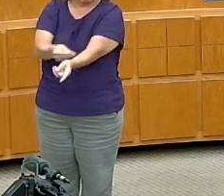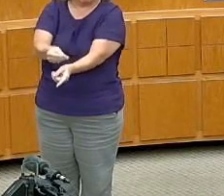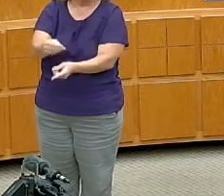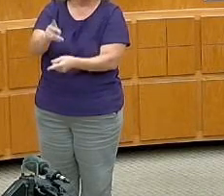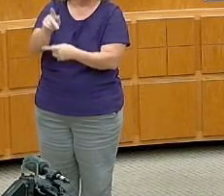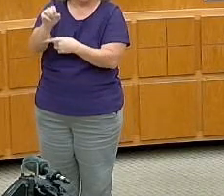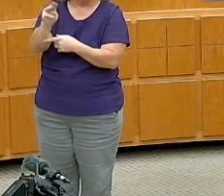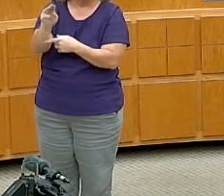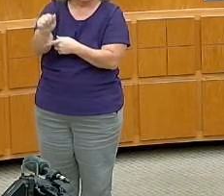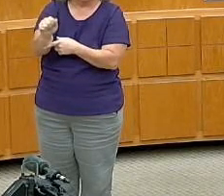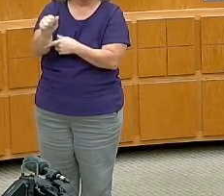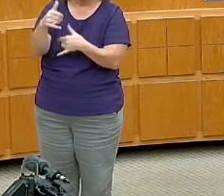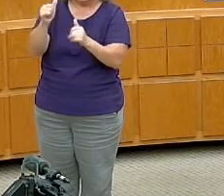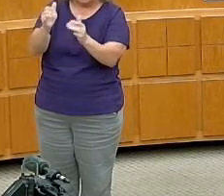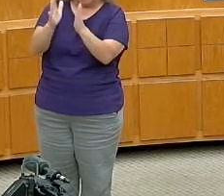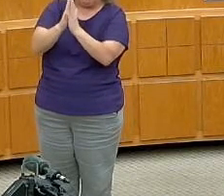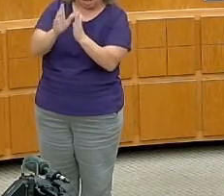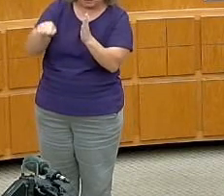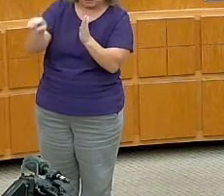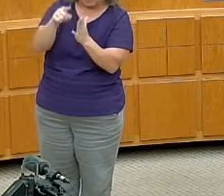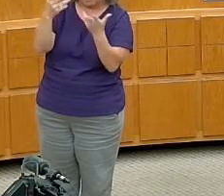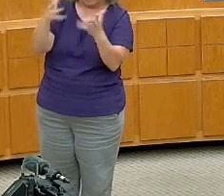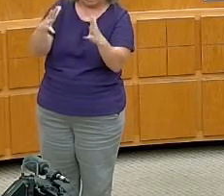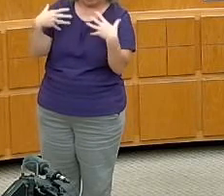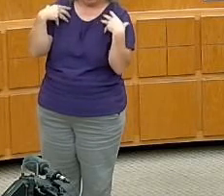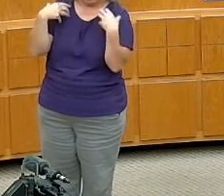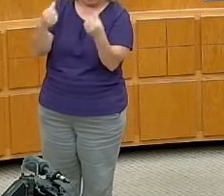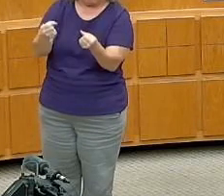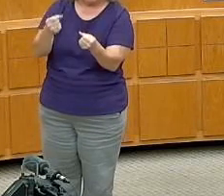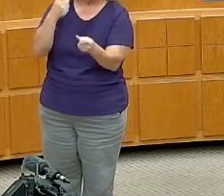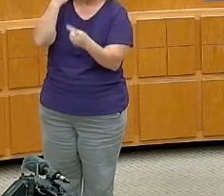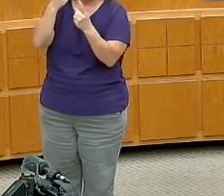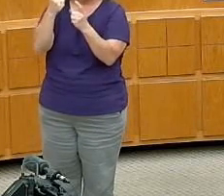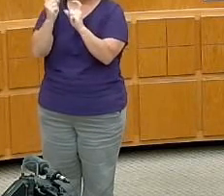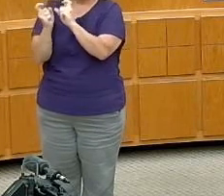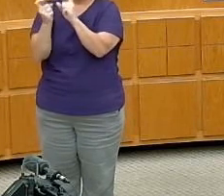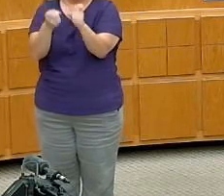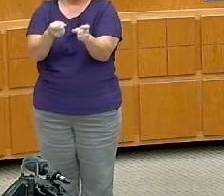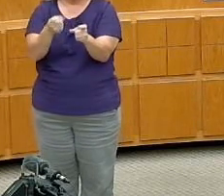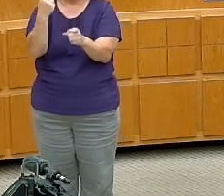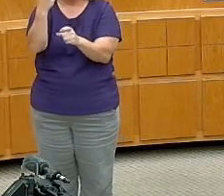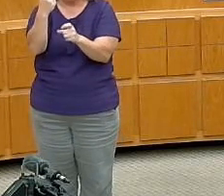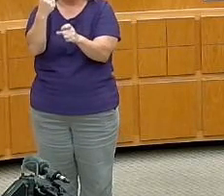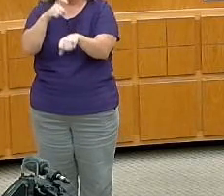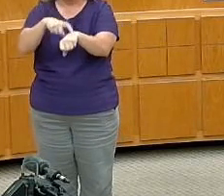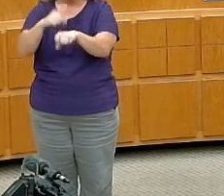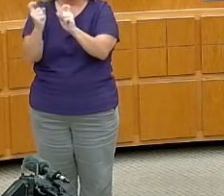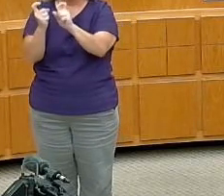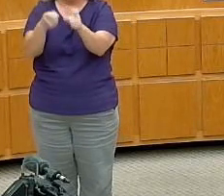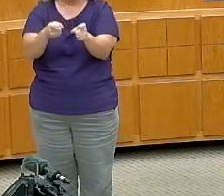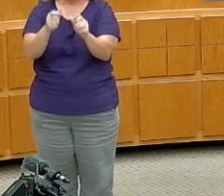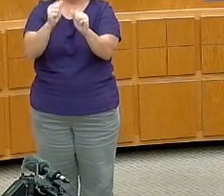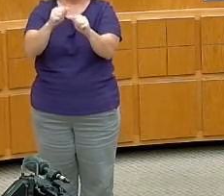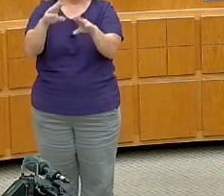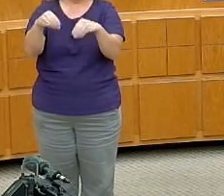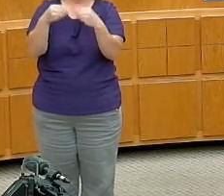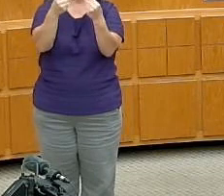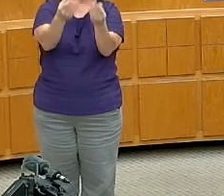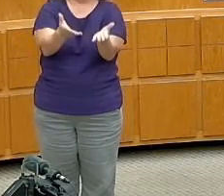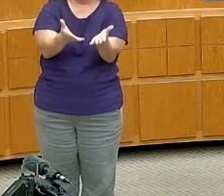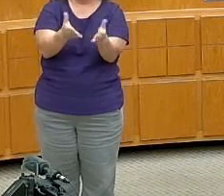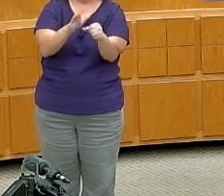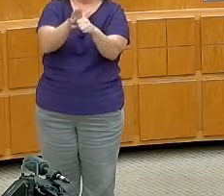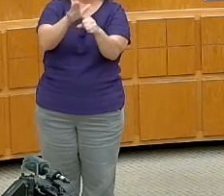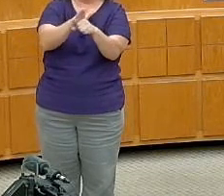asking those who have recovered to consider donating, as one donation can provide antibody-rich plasma to up to 4